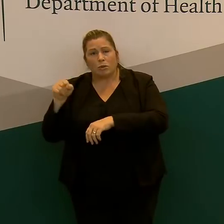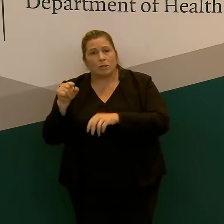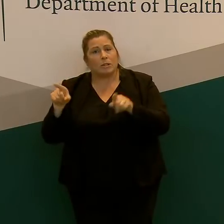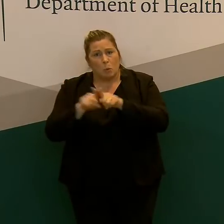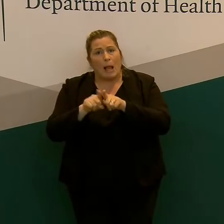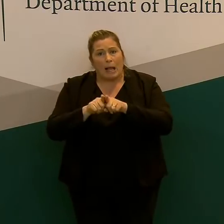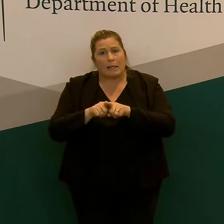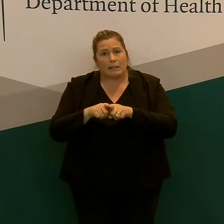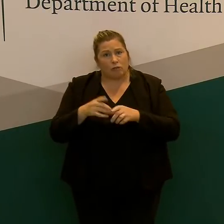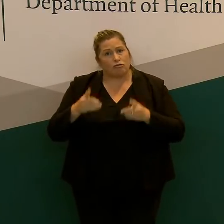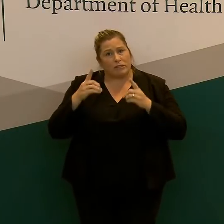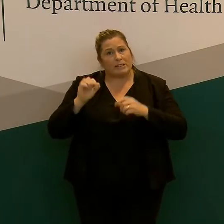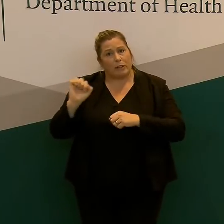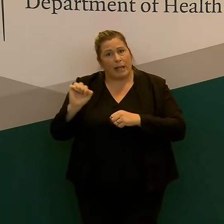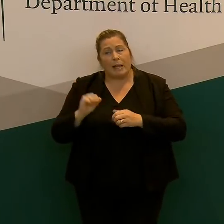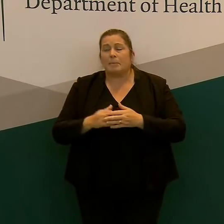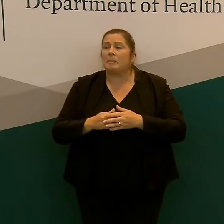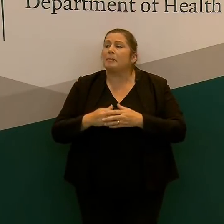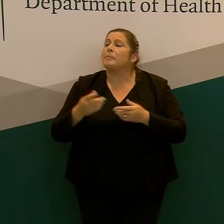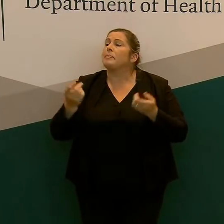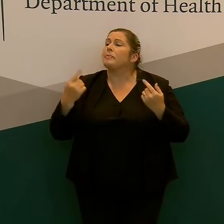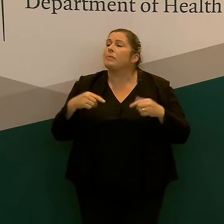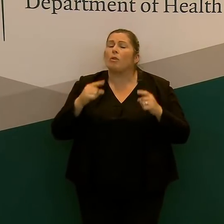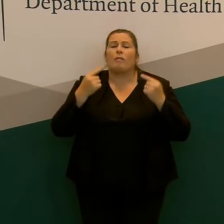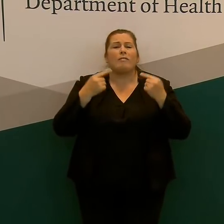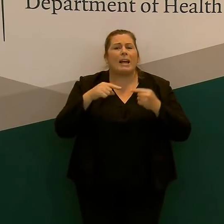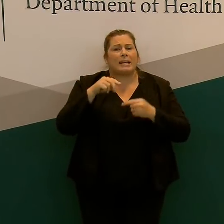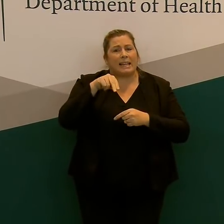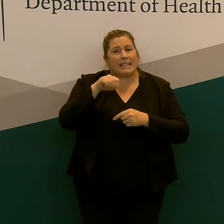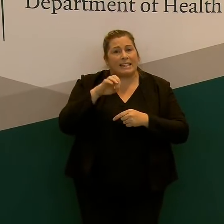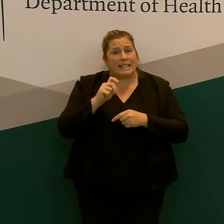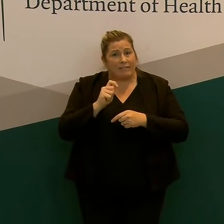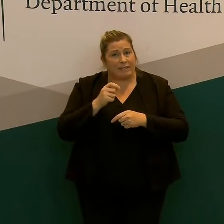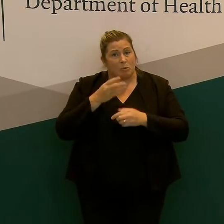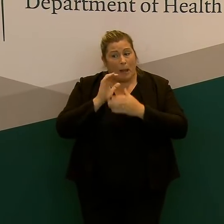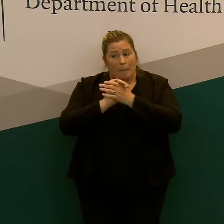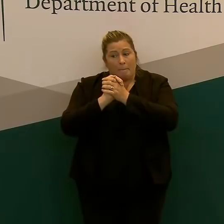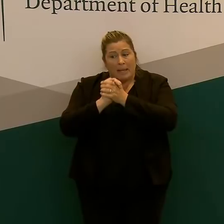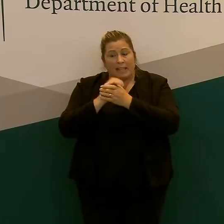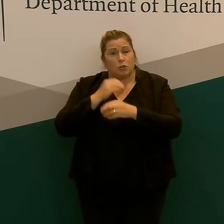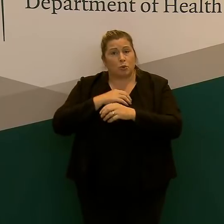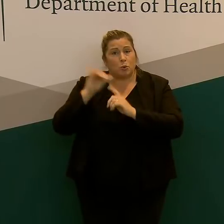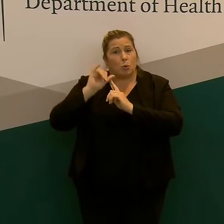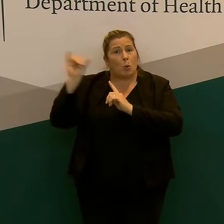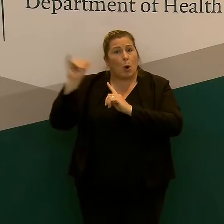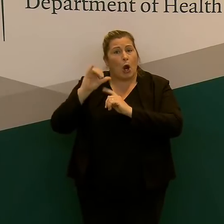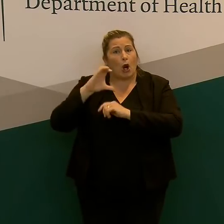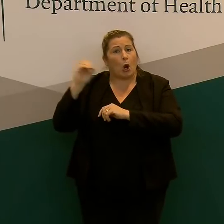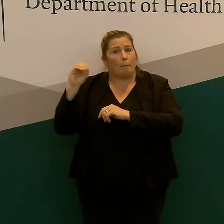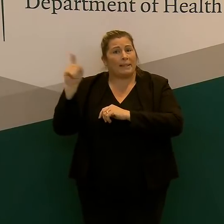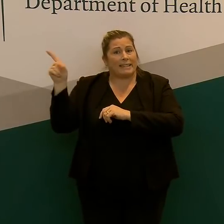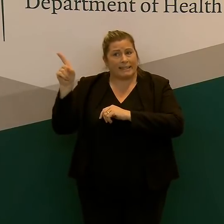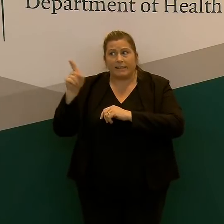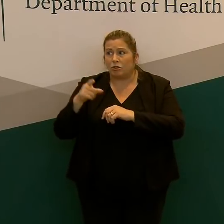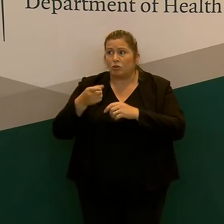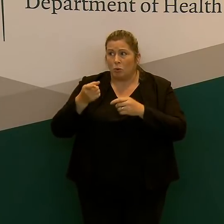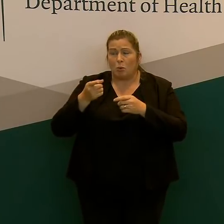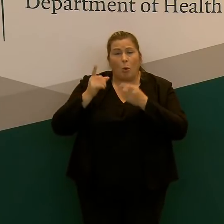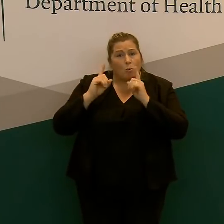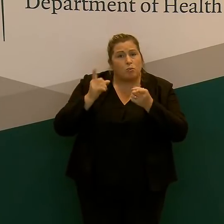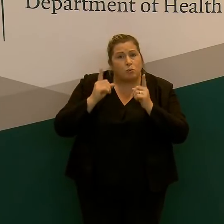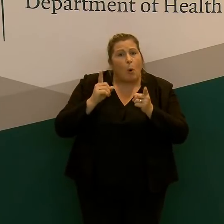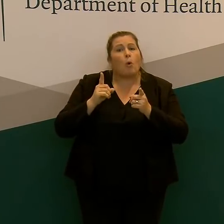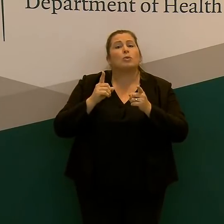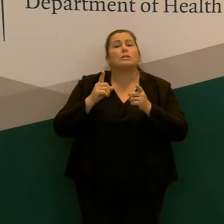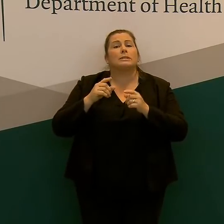giving. Okay, and just finally there, would NPHET be appealing to airlines to take a more proactive approach in warning passengers about the